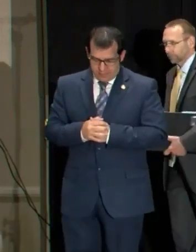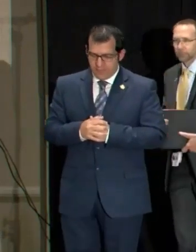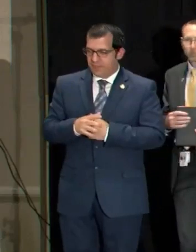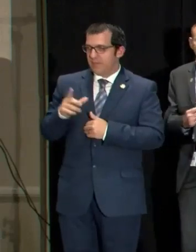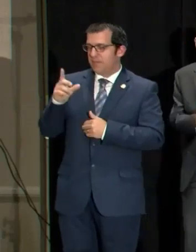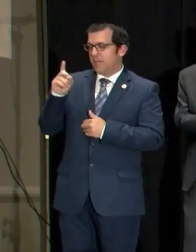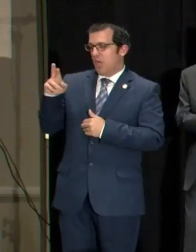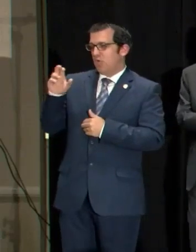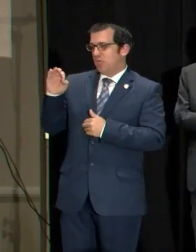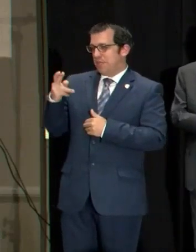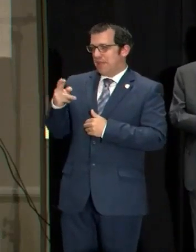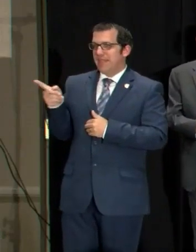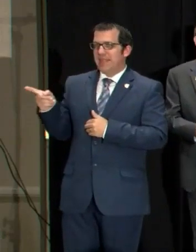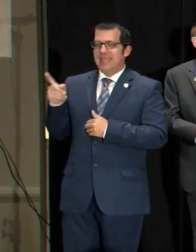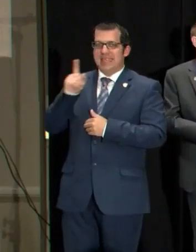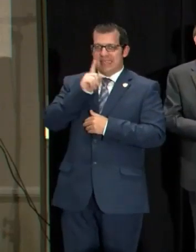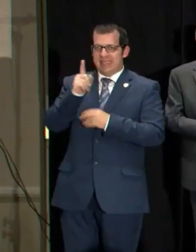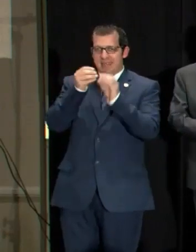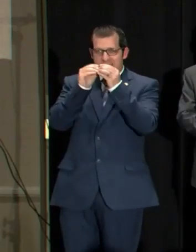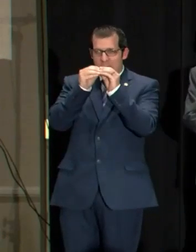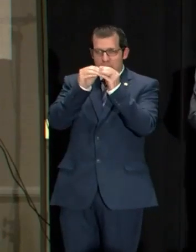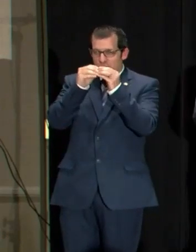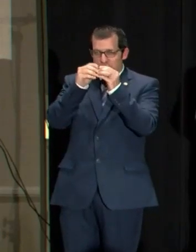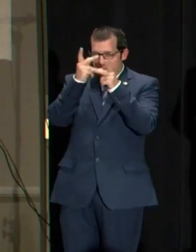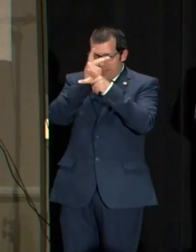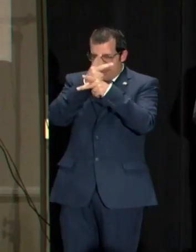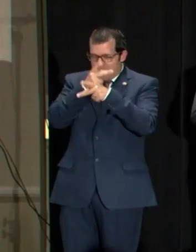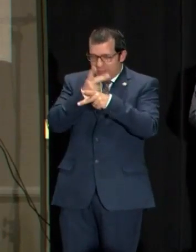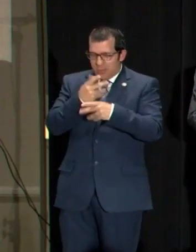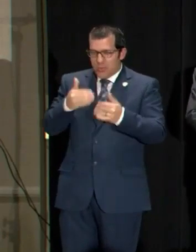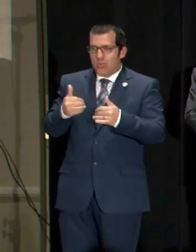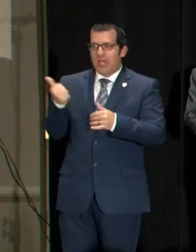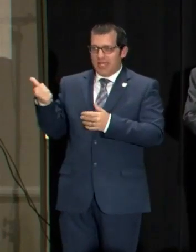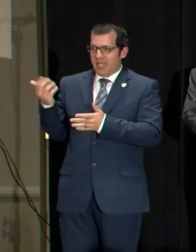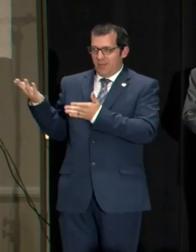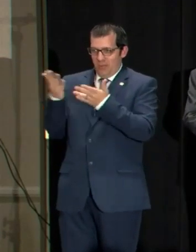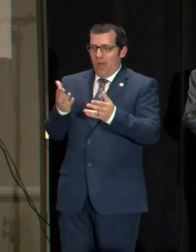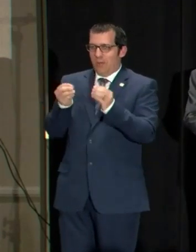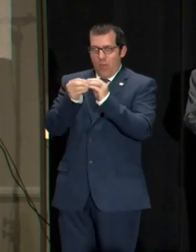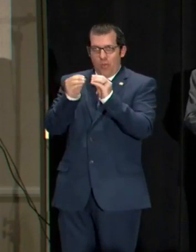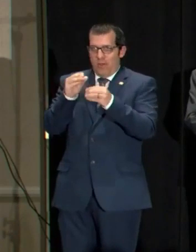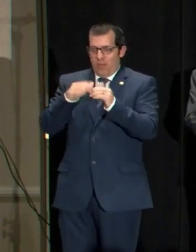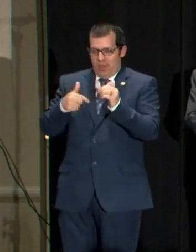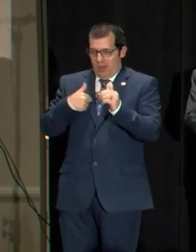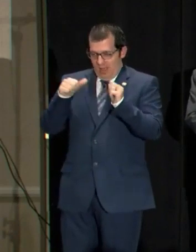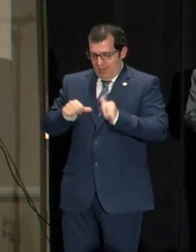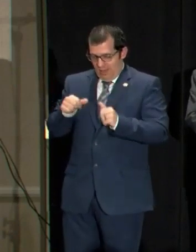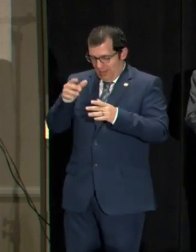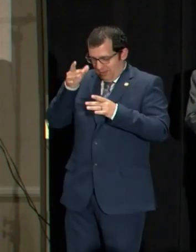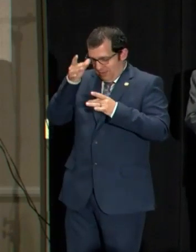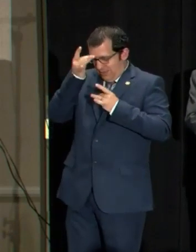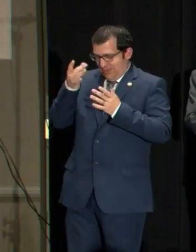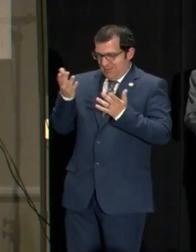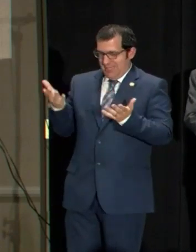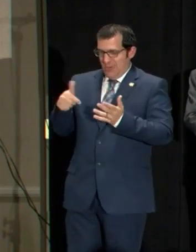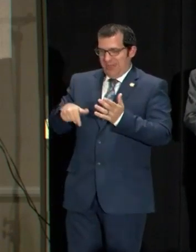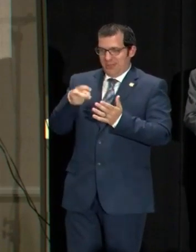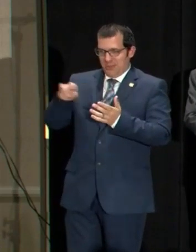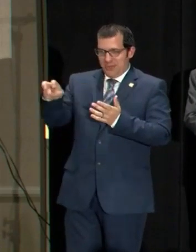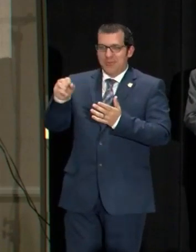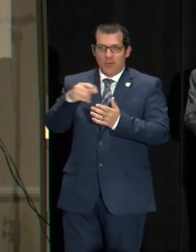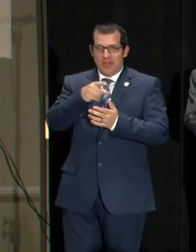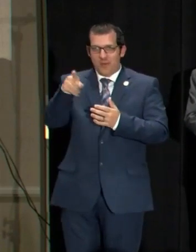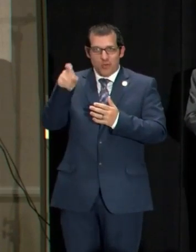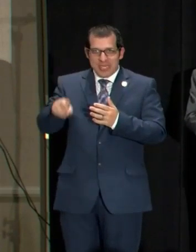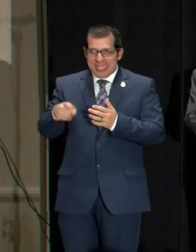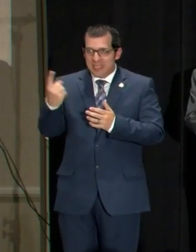Dr. Smith is a data guy, and let me tell you, he brought more data than I could absorb in a lifetime on this trip. So if